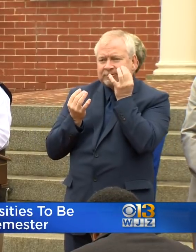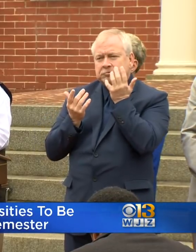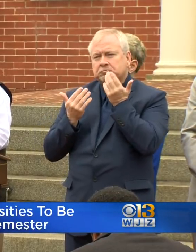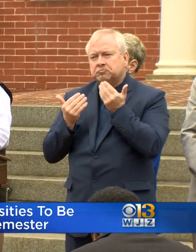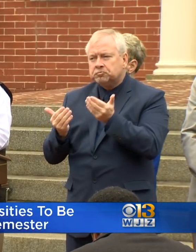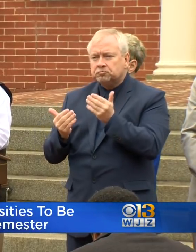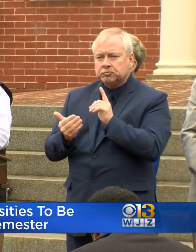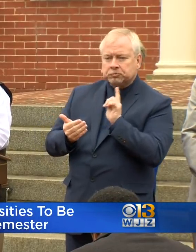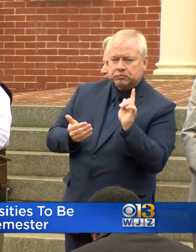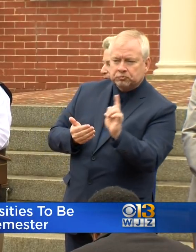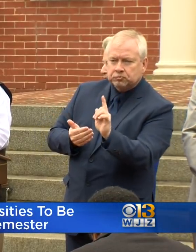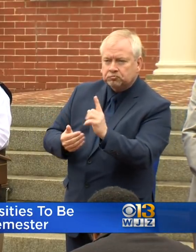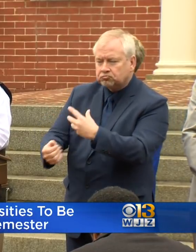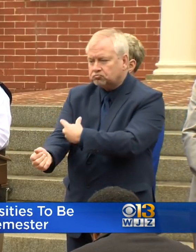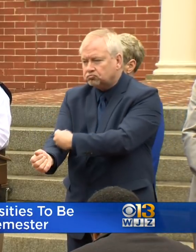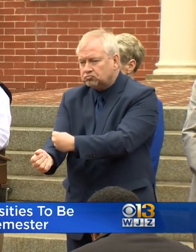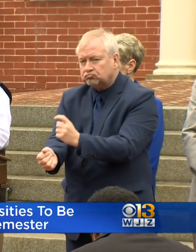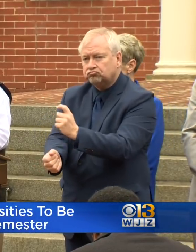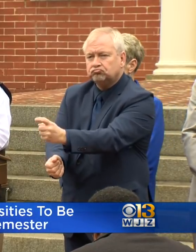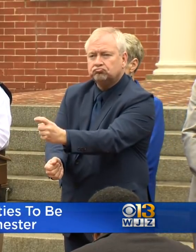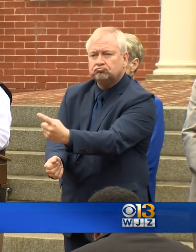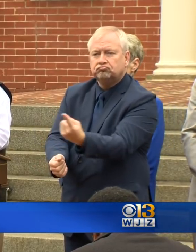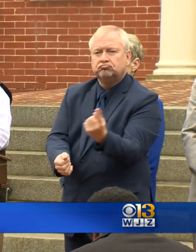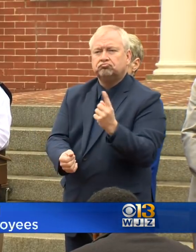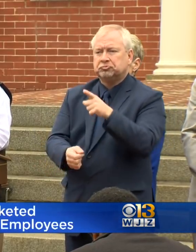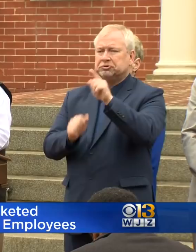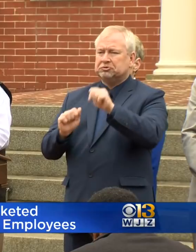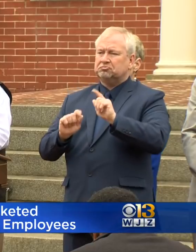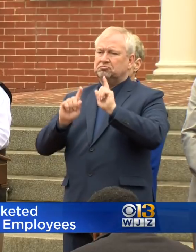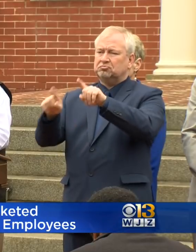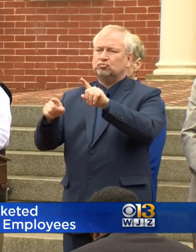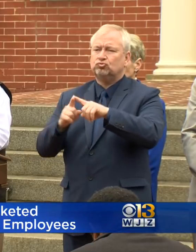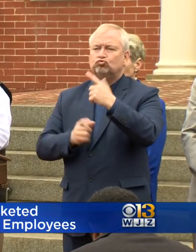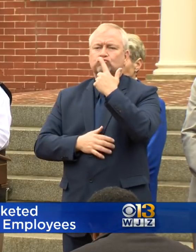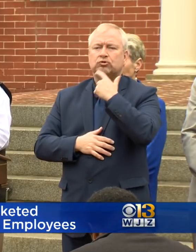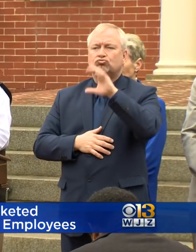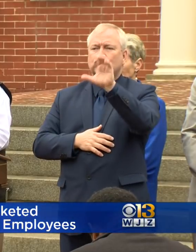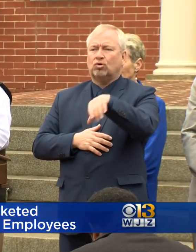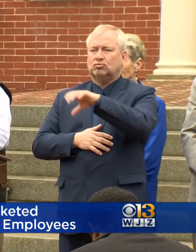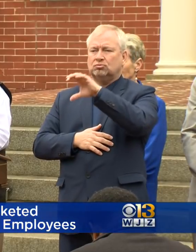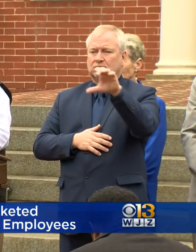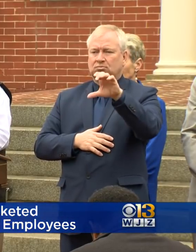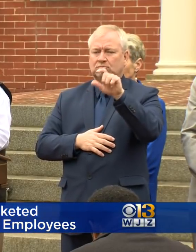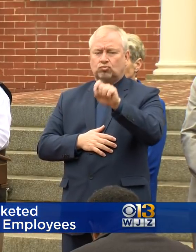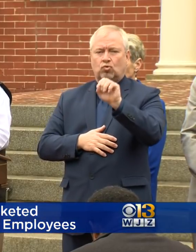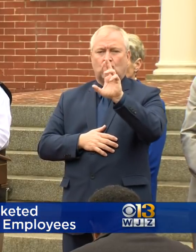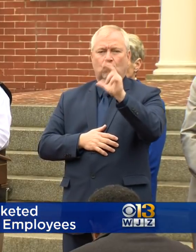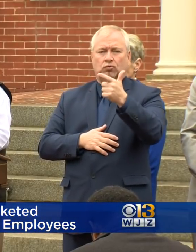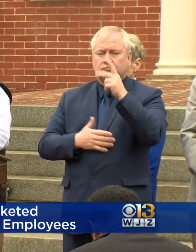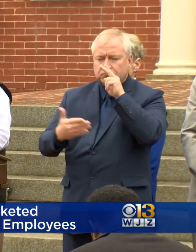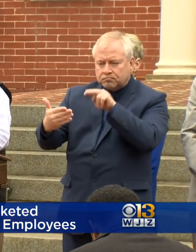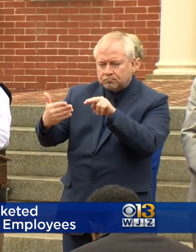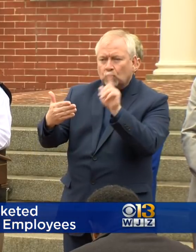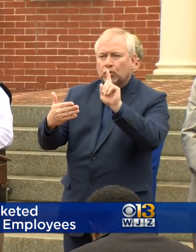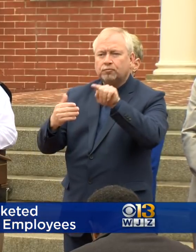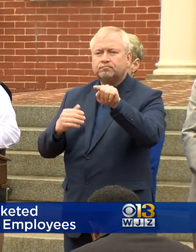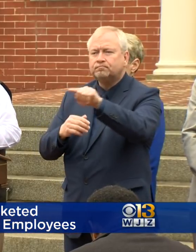blood. You can go to redcross.org to learn more about how to do that in your